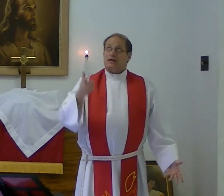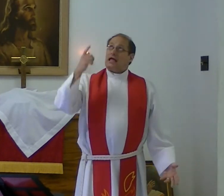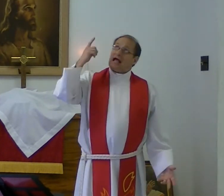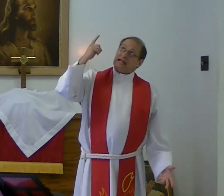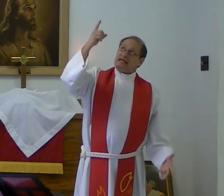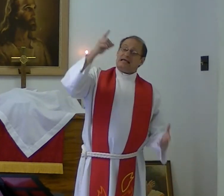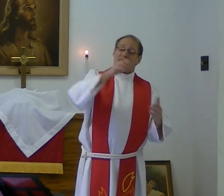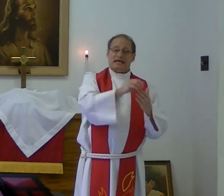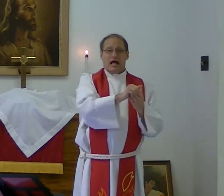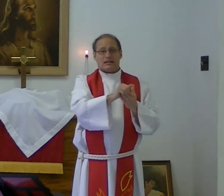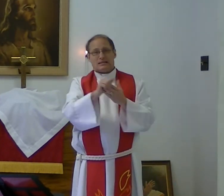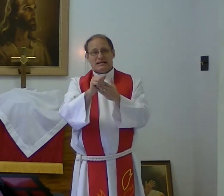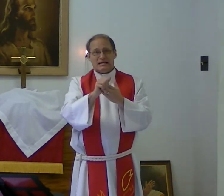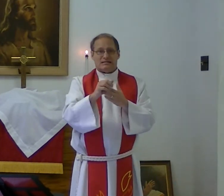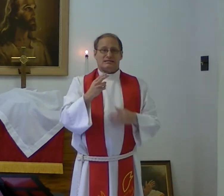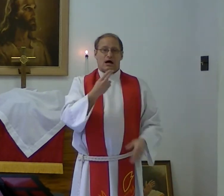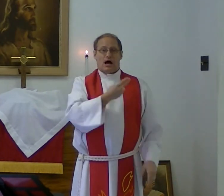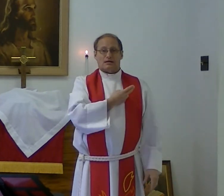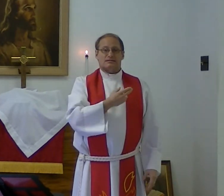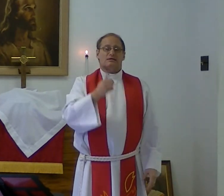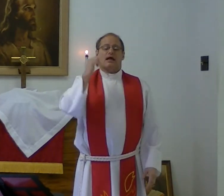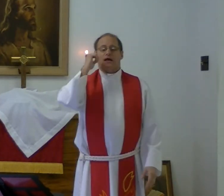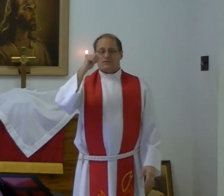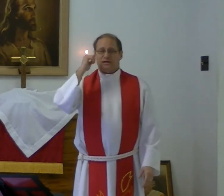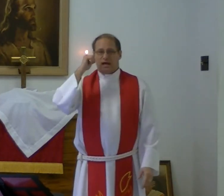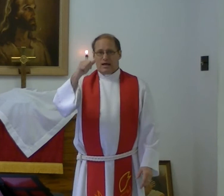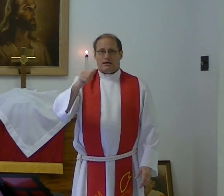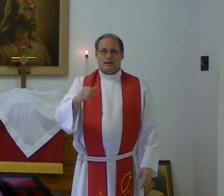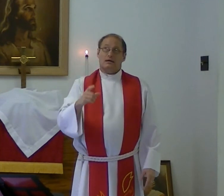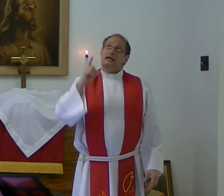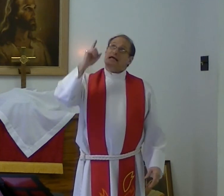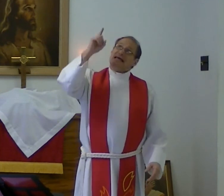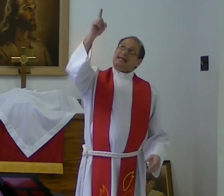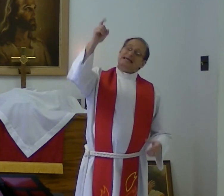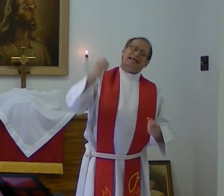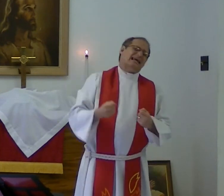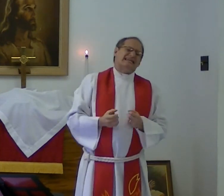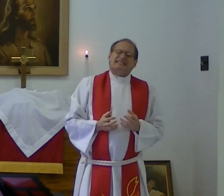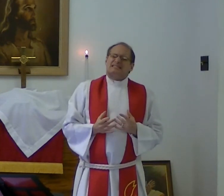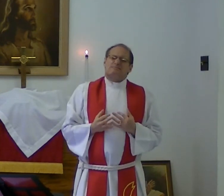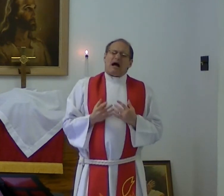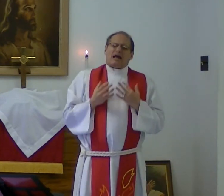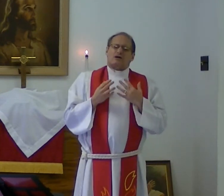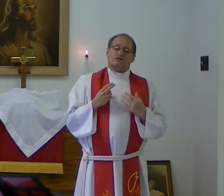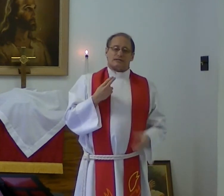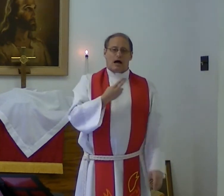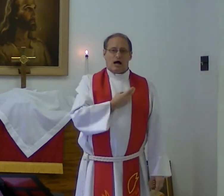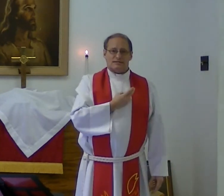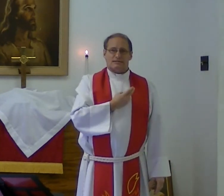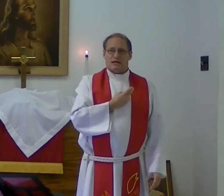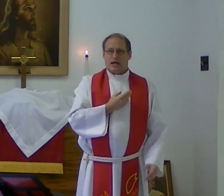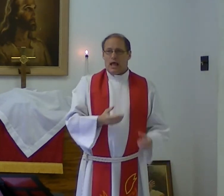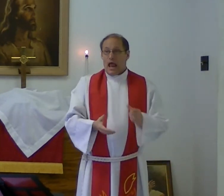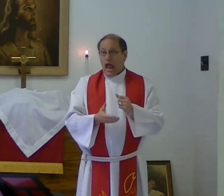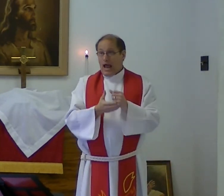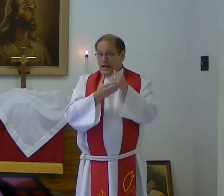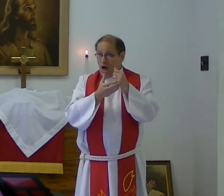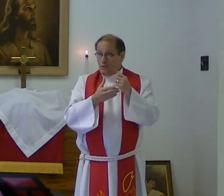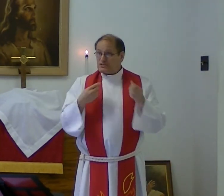And He leads us every day. He inspires us and helps